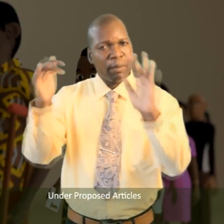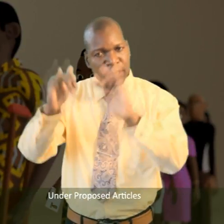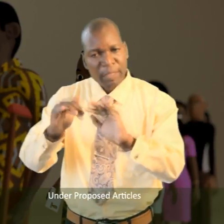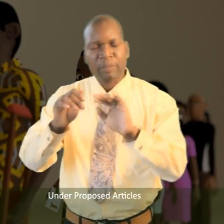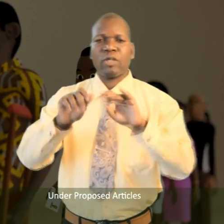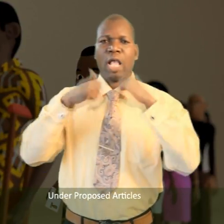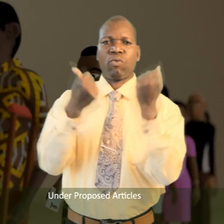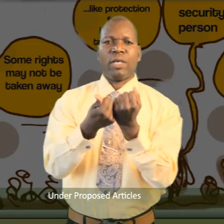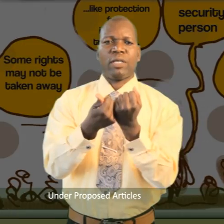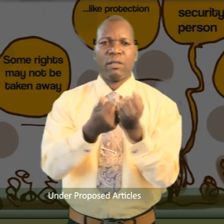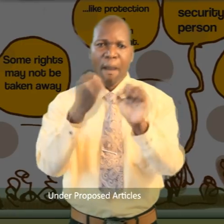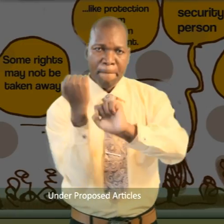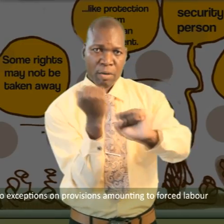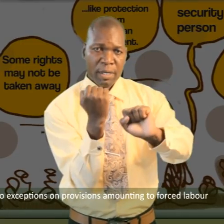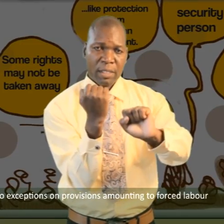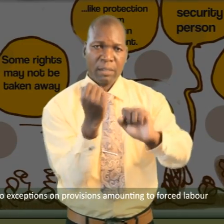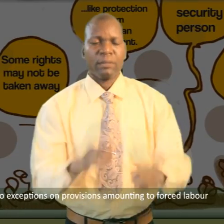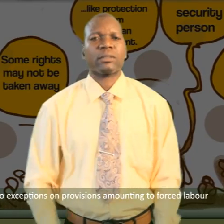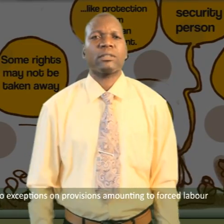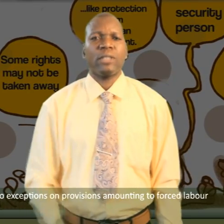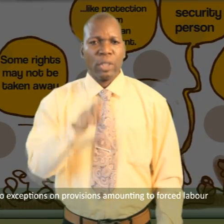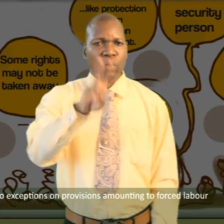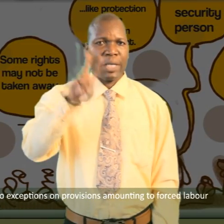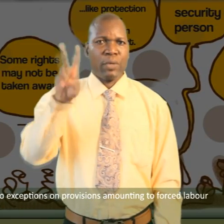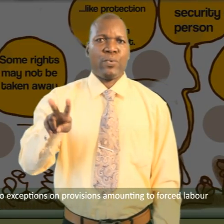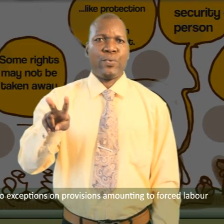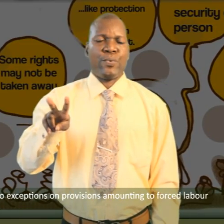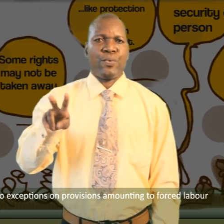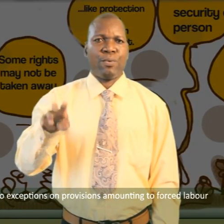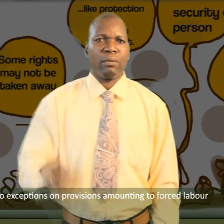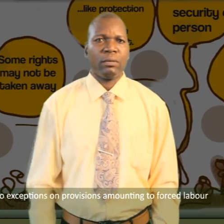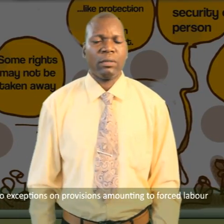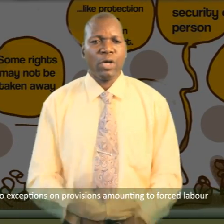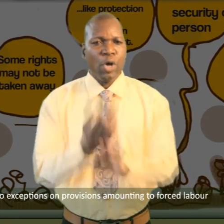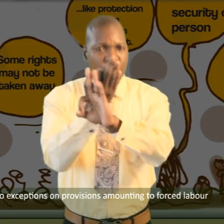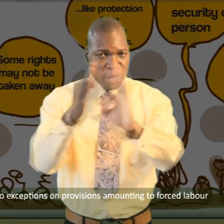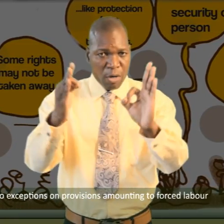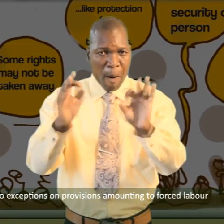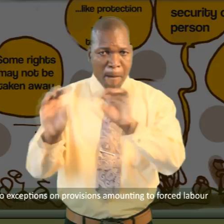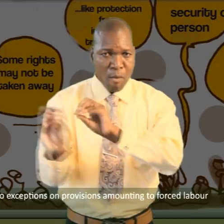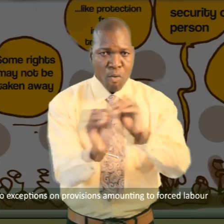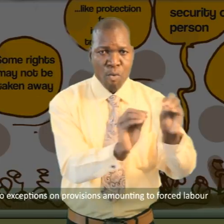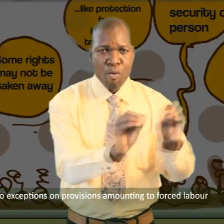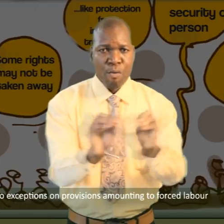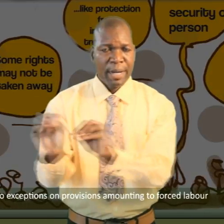proposed articles, 18, no exceptions on provisions amounting to forced